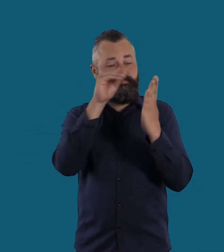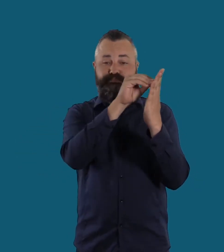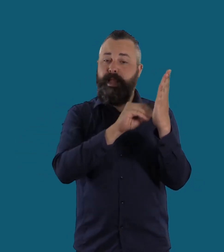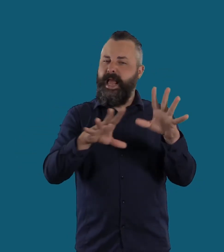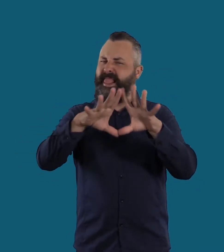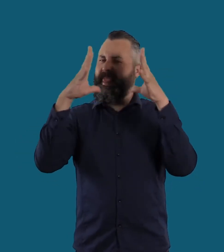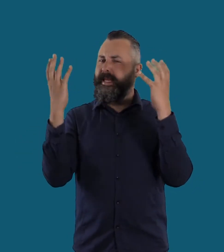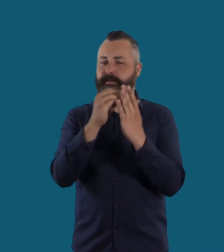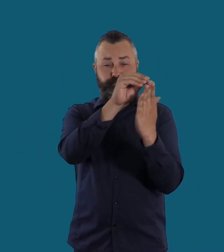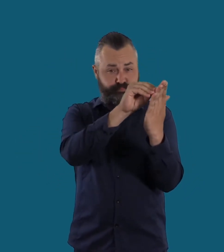Geoscience Australia website.